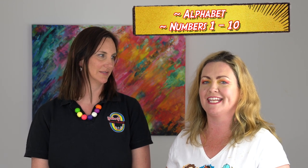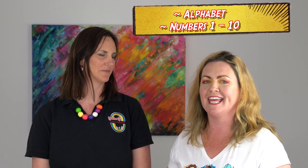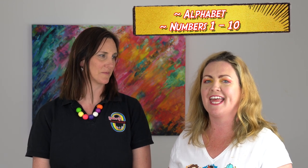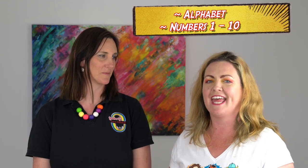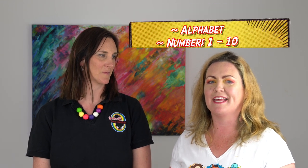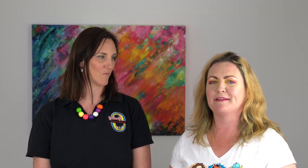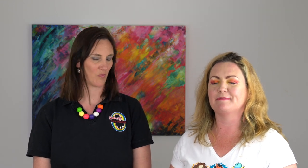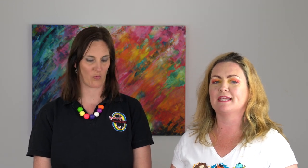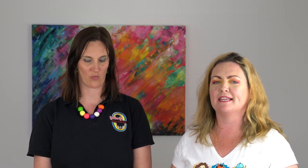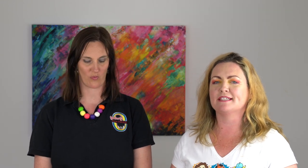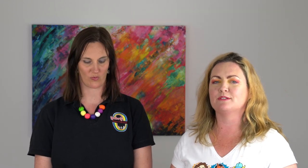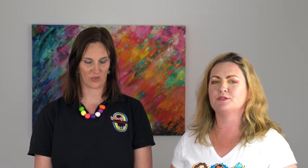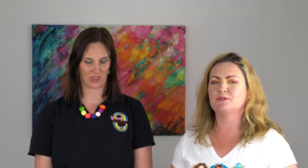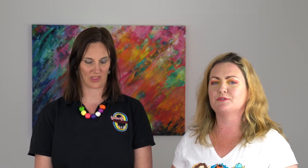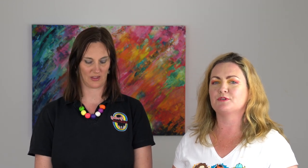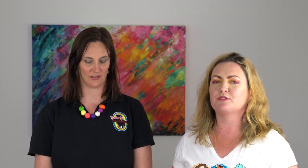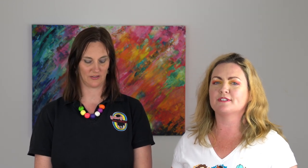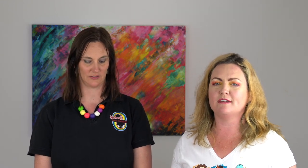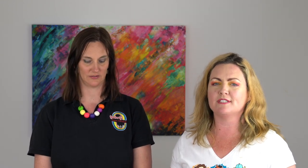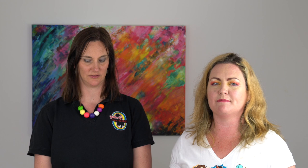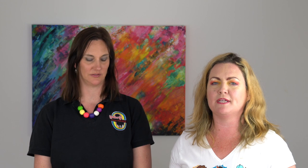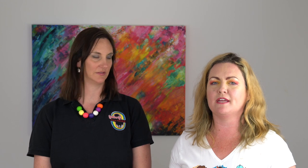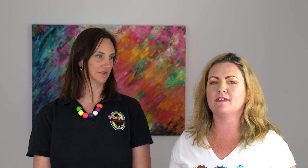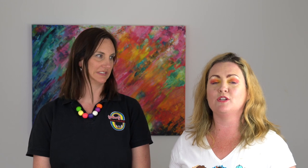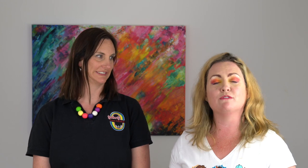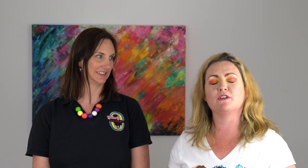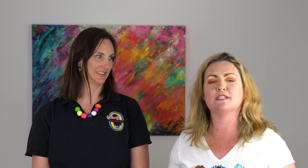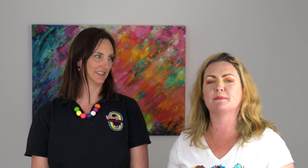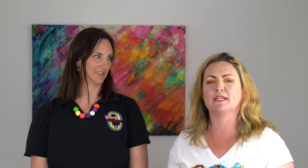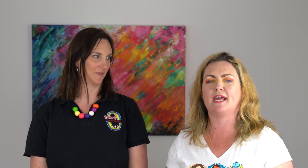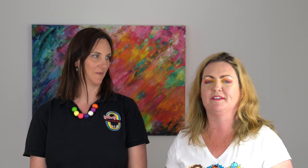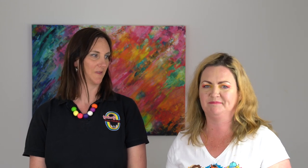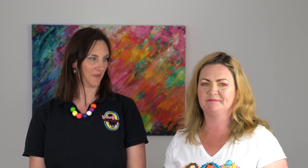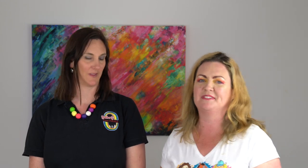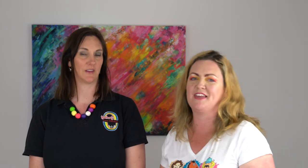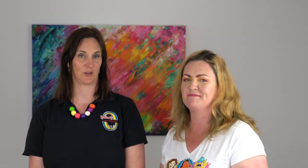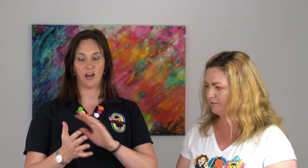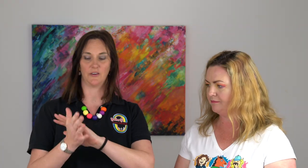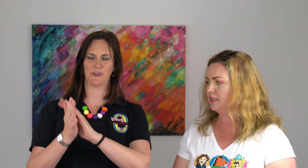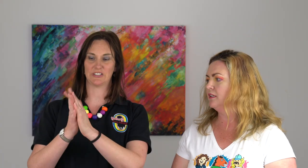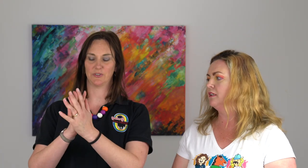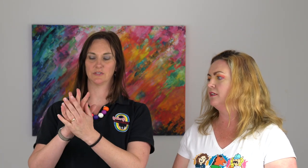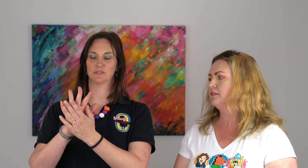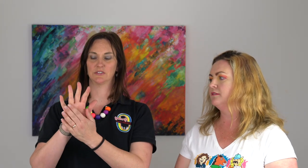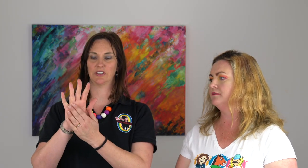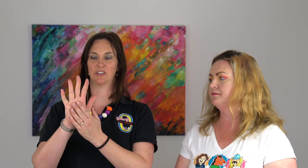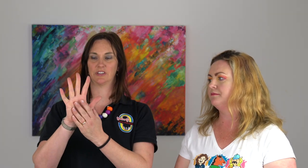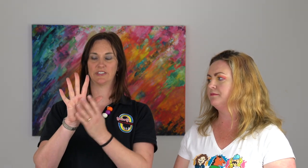In case you don't know the sign for something, and then you can fingerspell it out. Yeah. Oh, first of all, this is